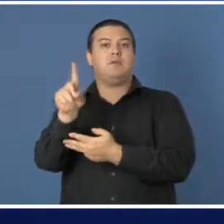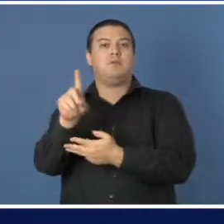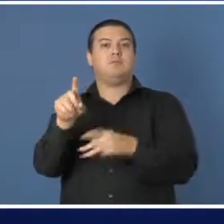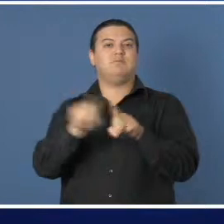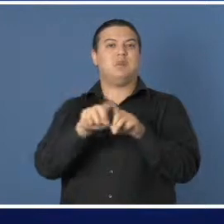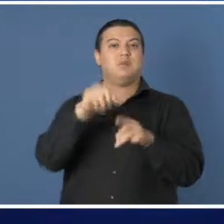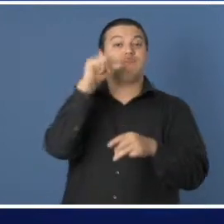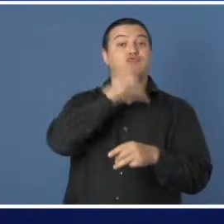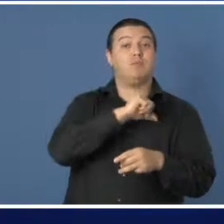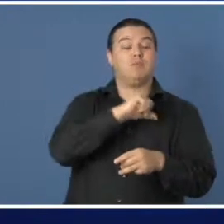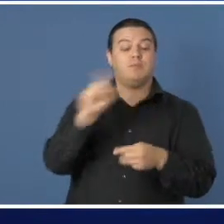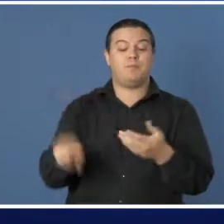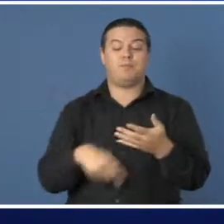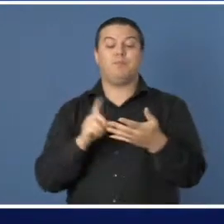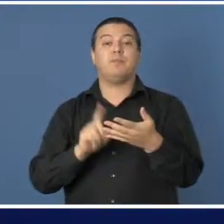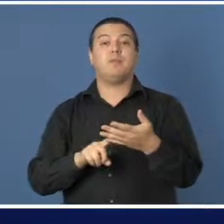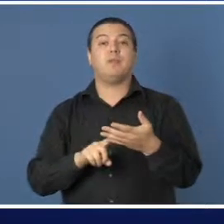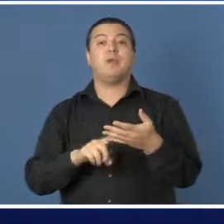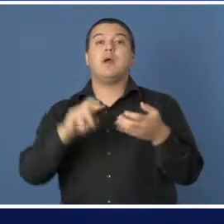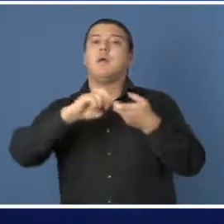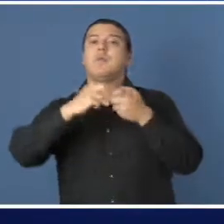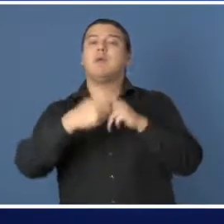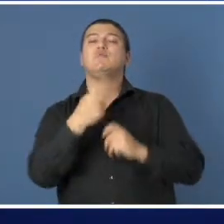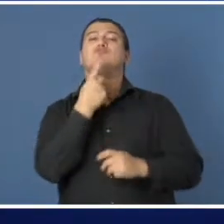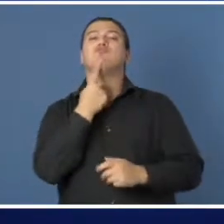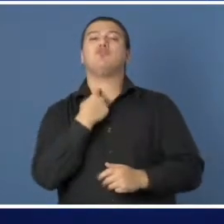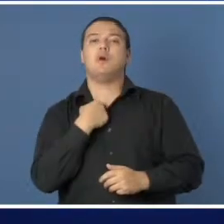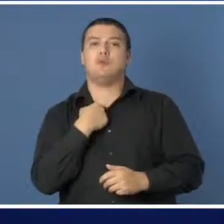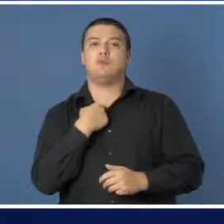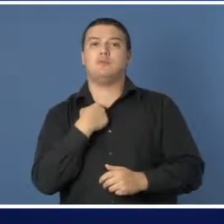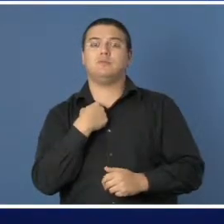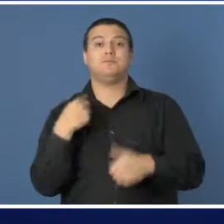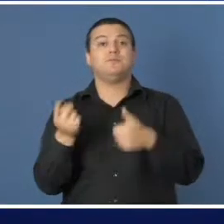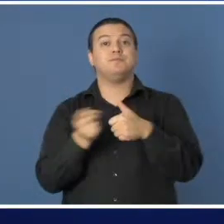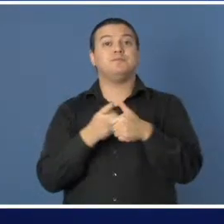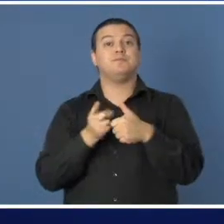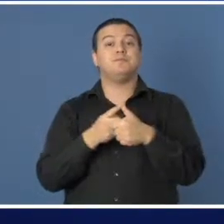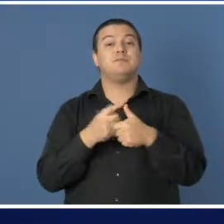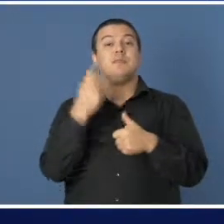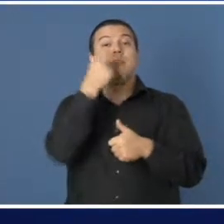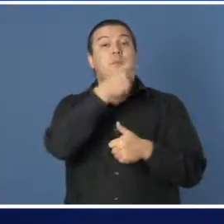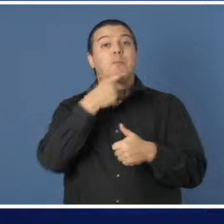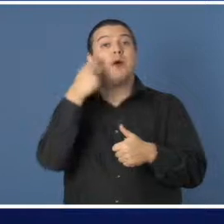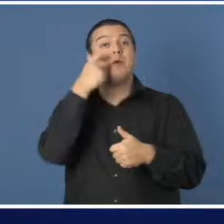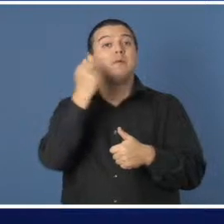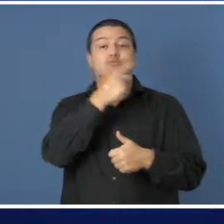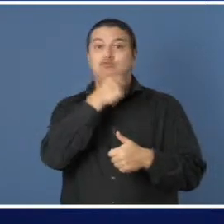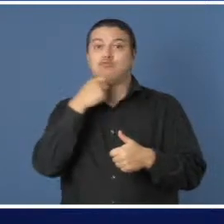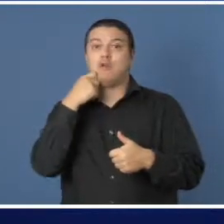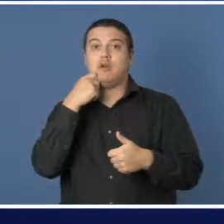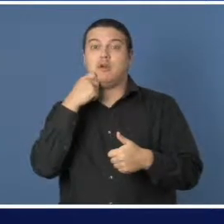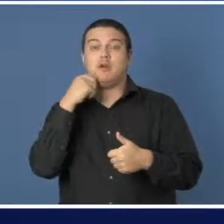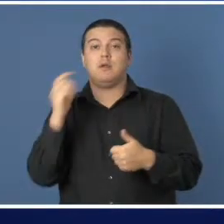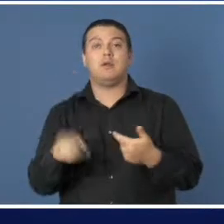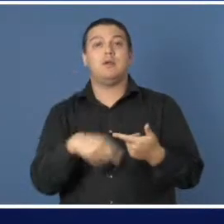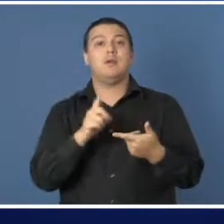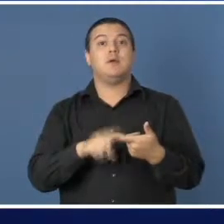difficulty swallowing, dry mouth,